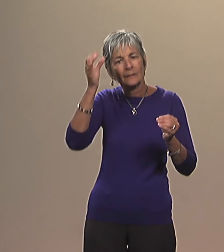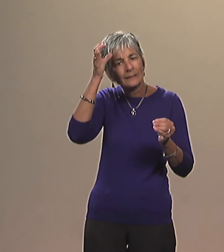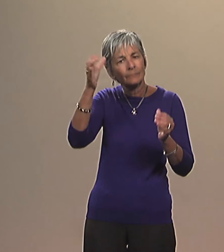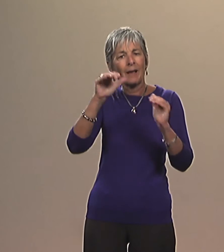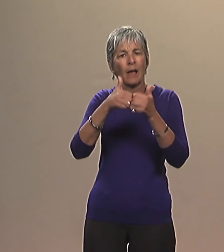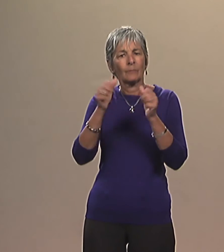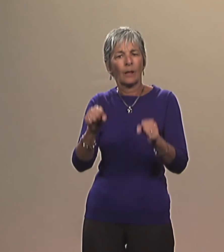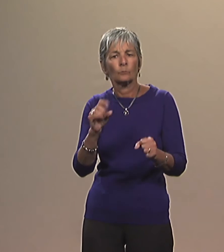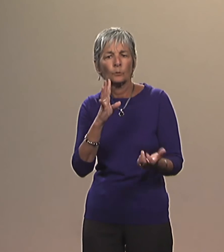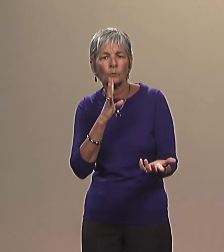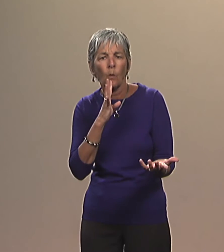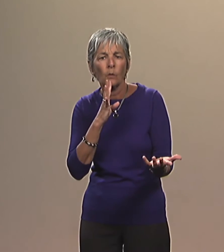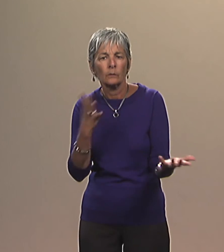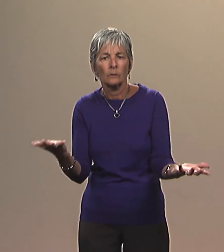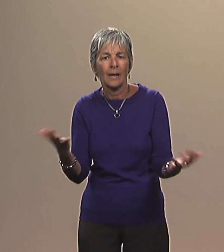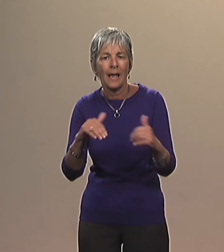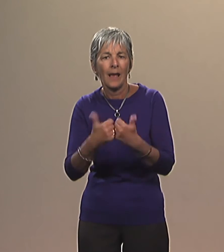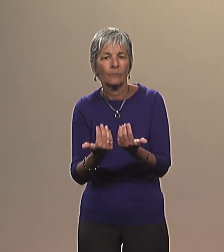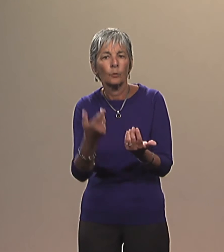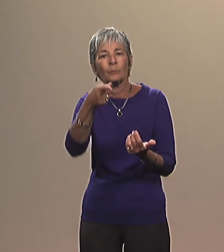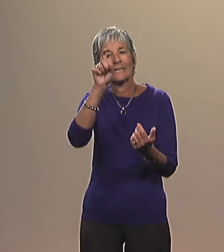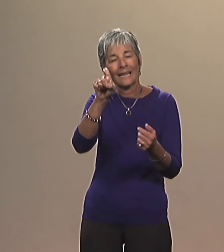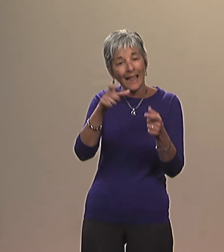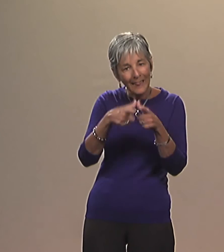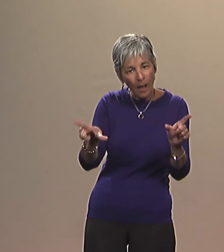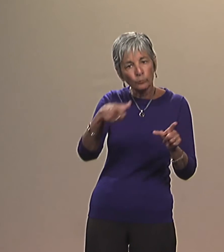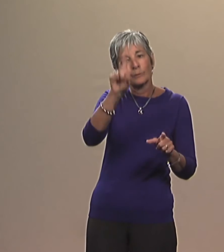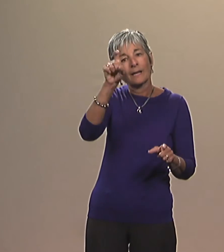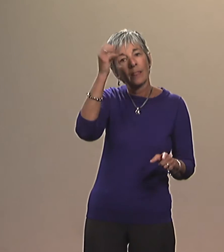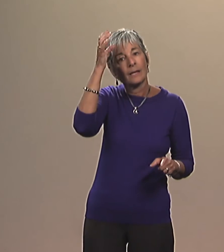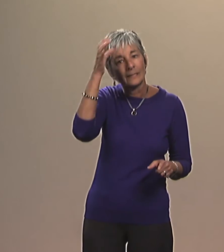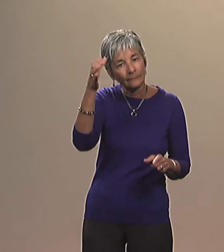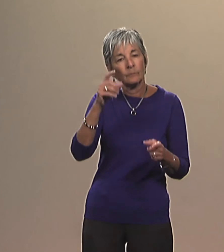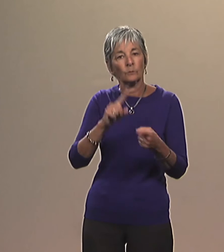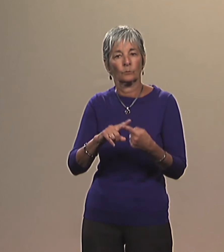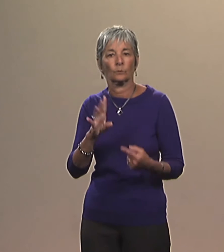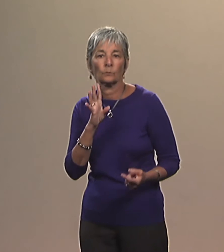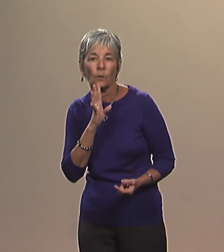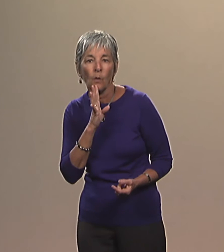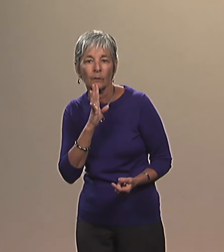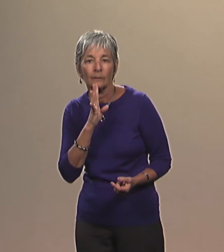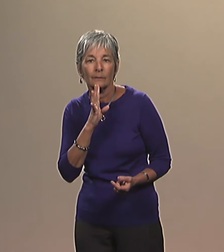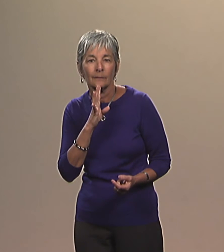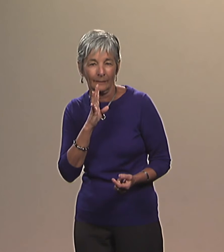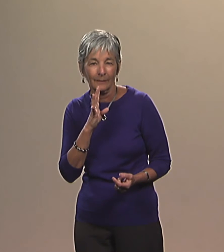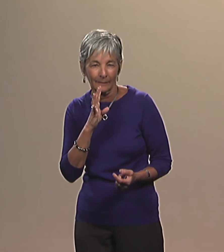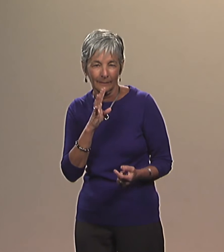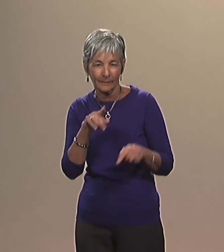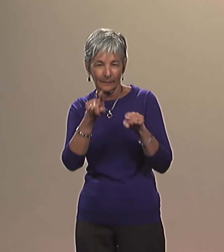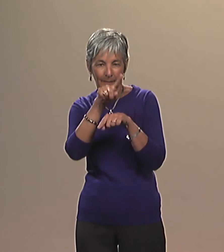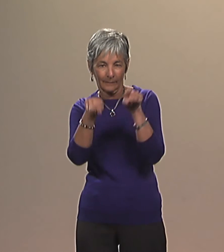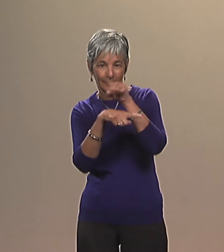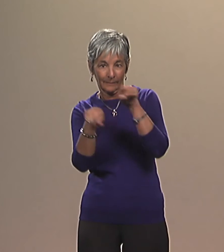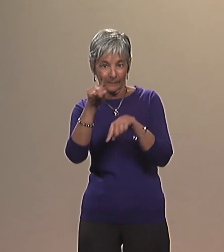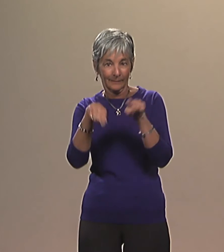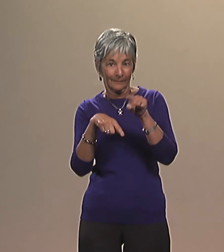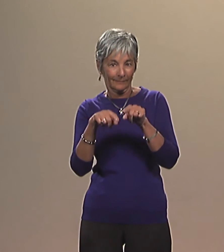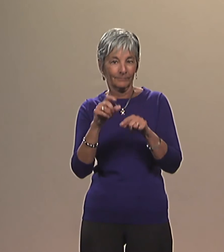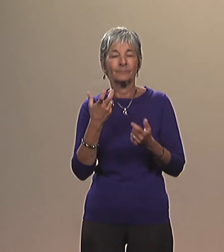do you speak? If you have language, then you have concepts to talk about. It's about what is needed first, one before the